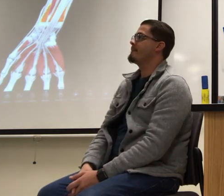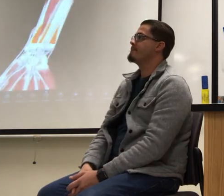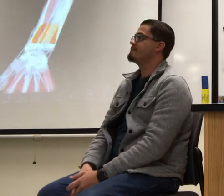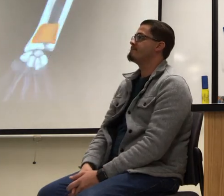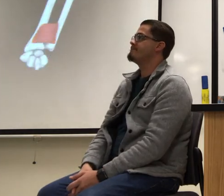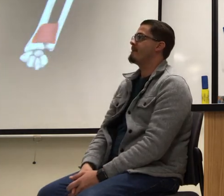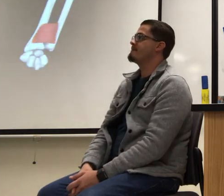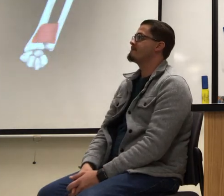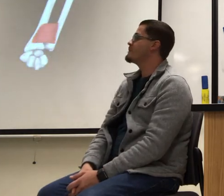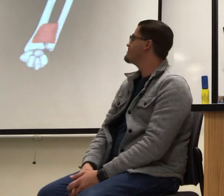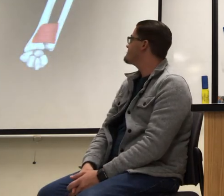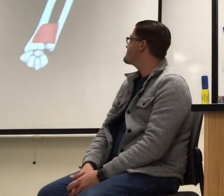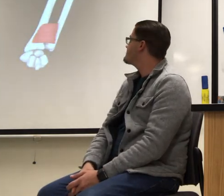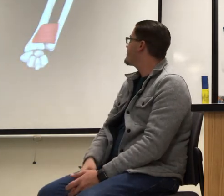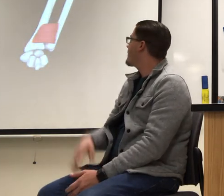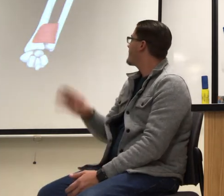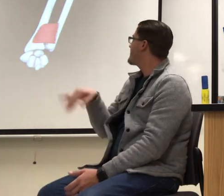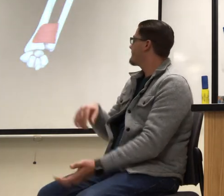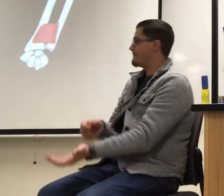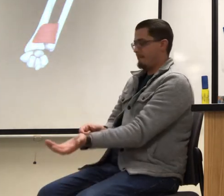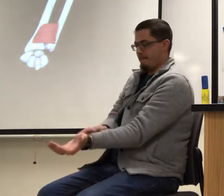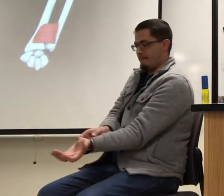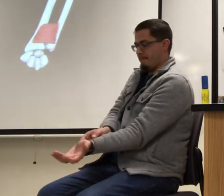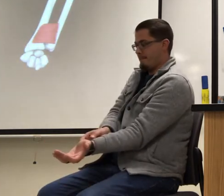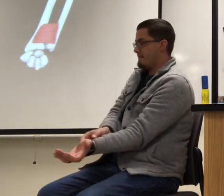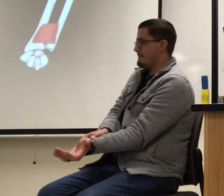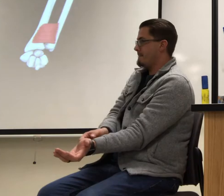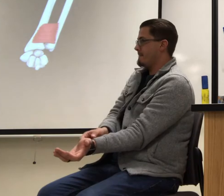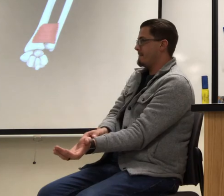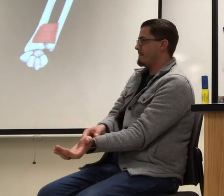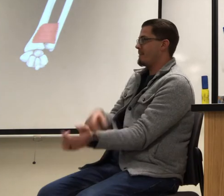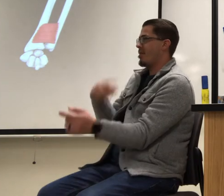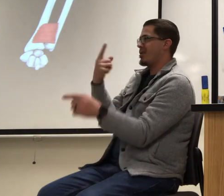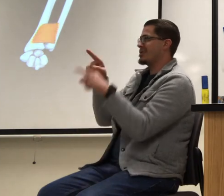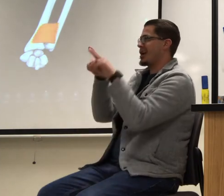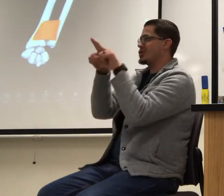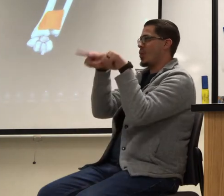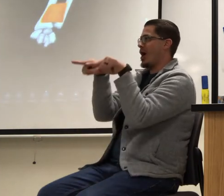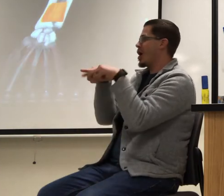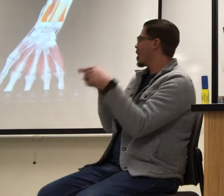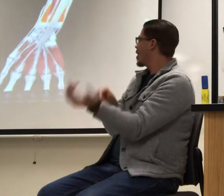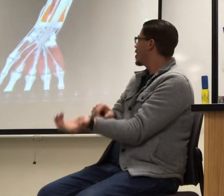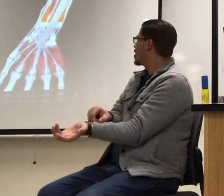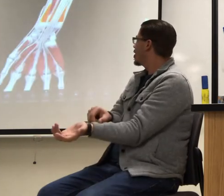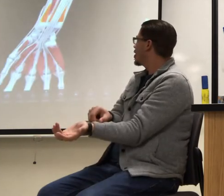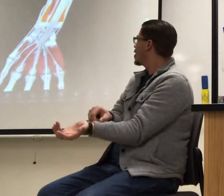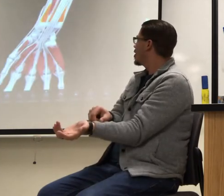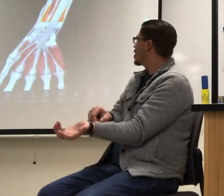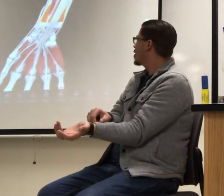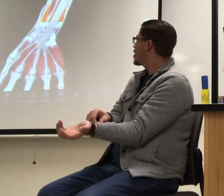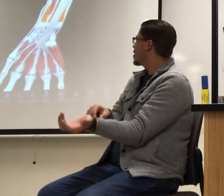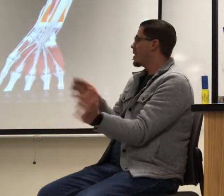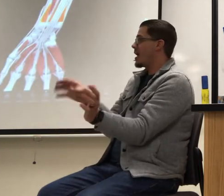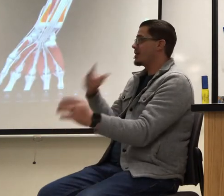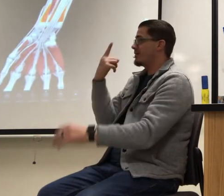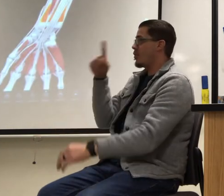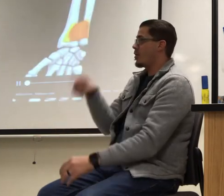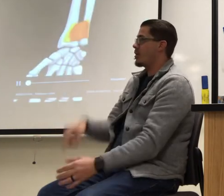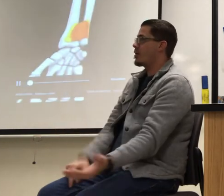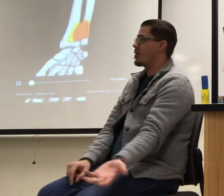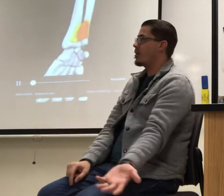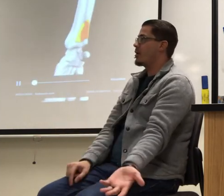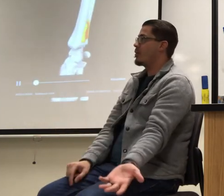Isolated. Right there. It's just a square. And its action is